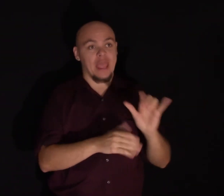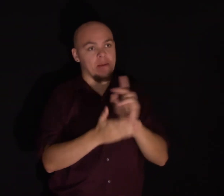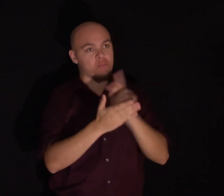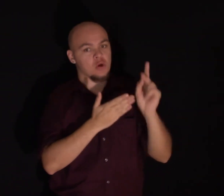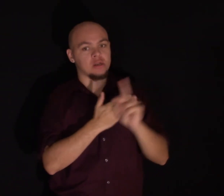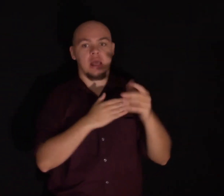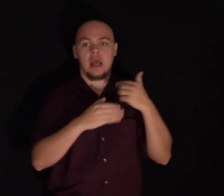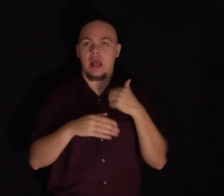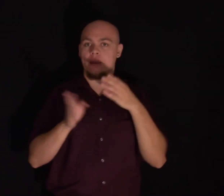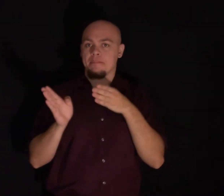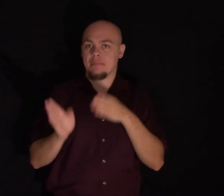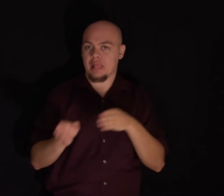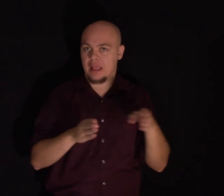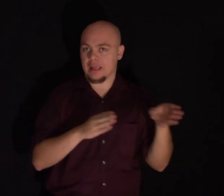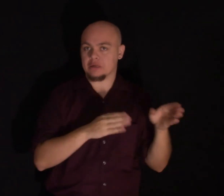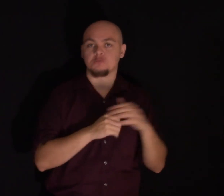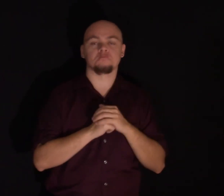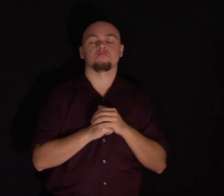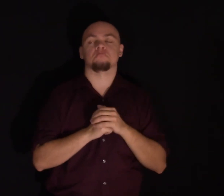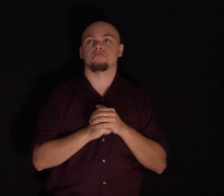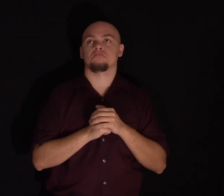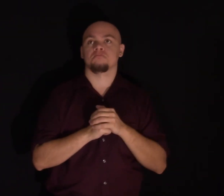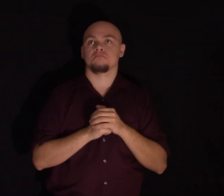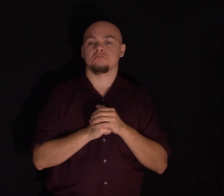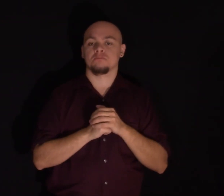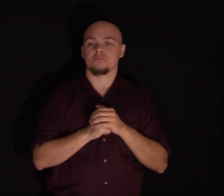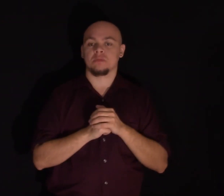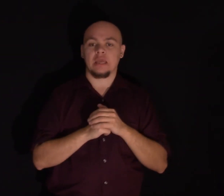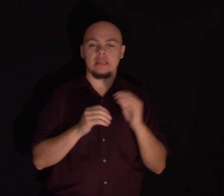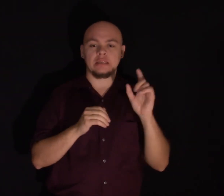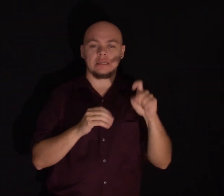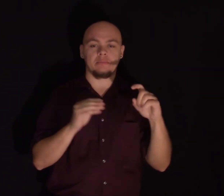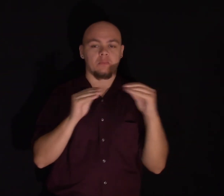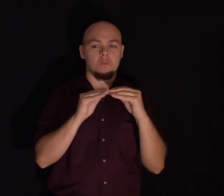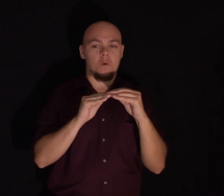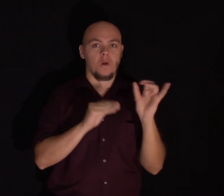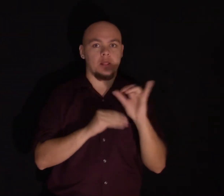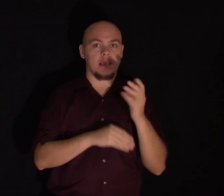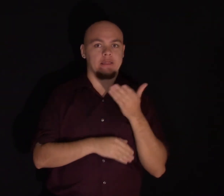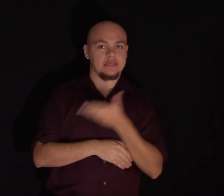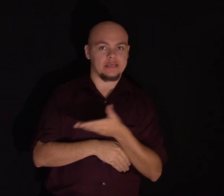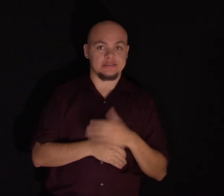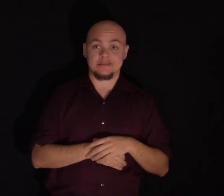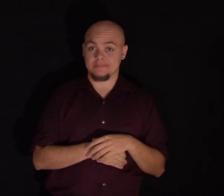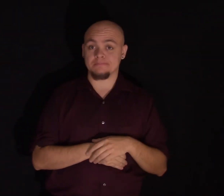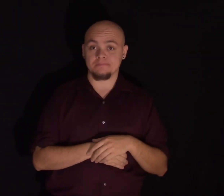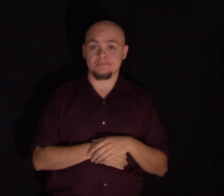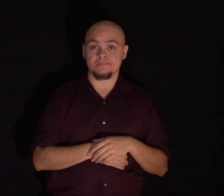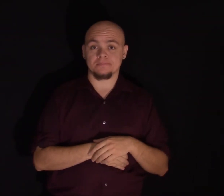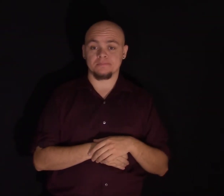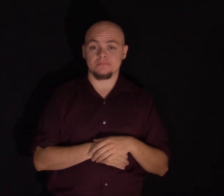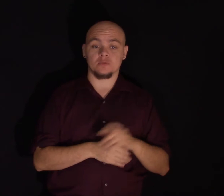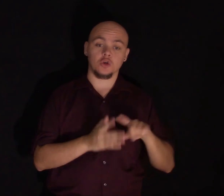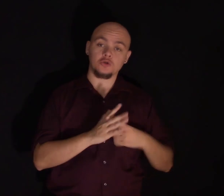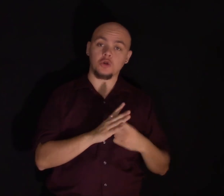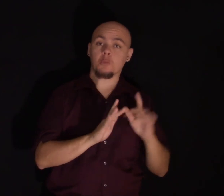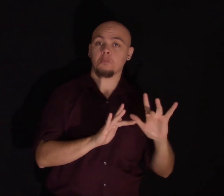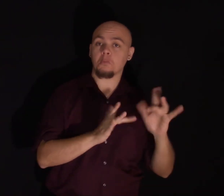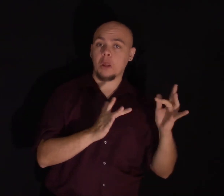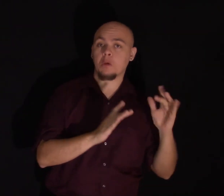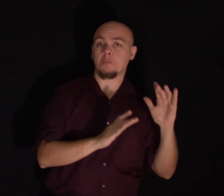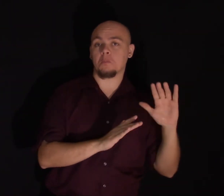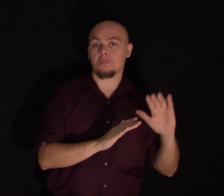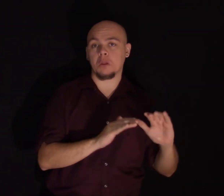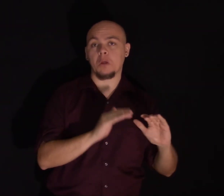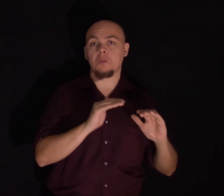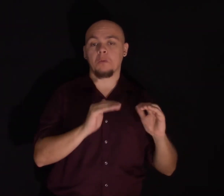things out and i decided it kind of had to go something like this this is how the year would go so i'd start off light and